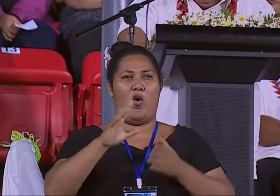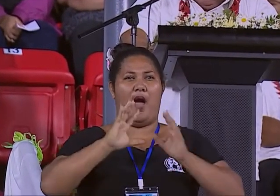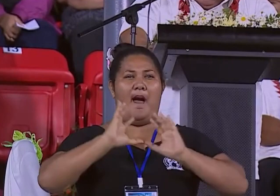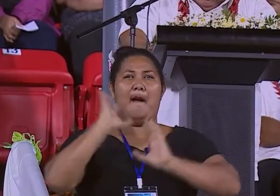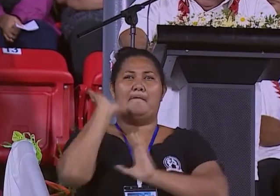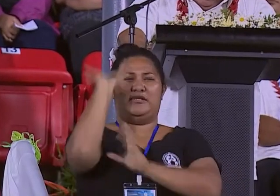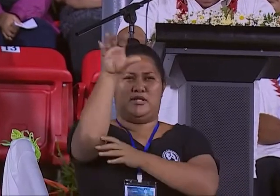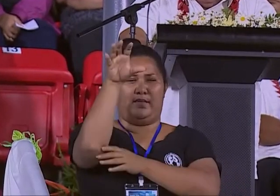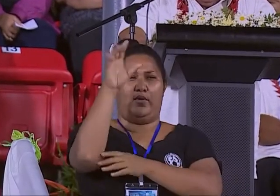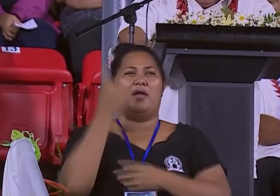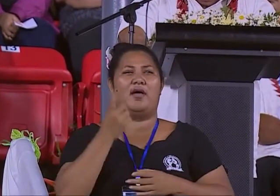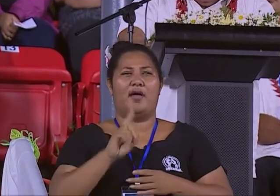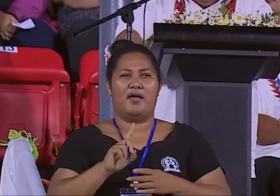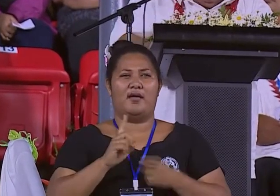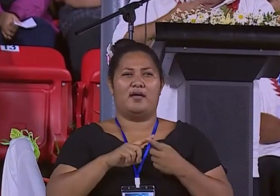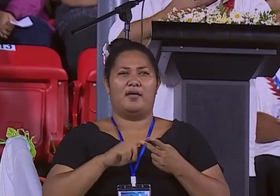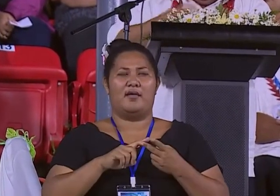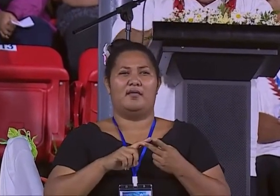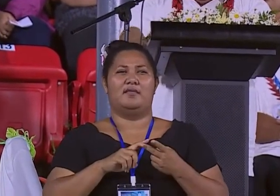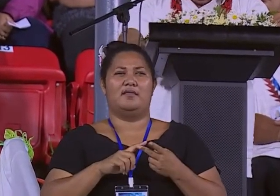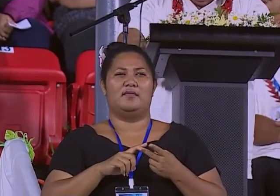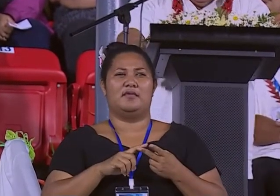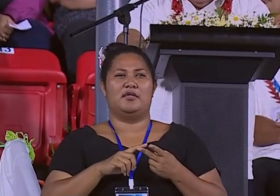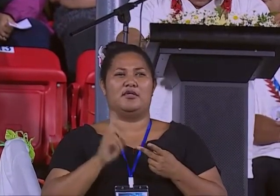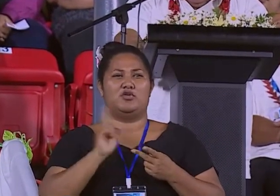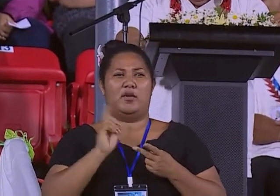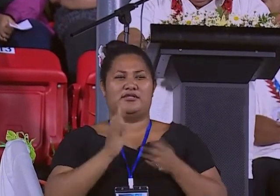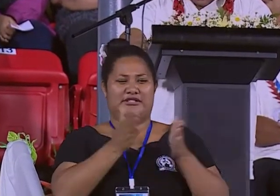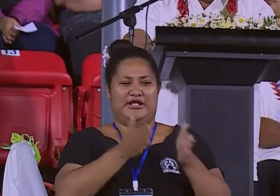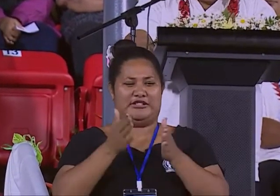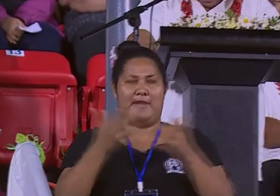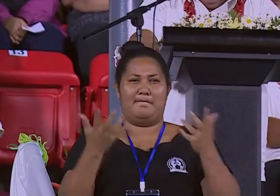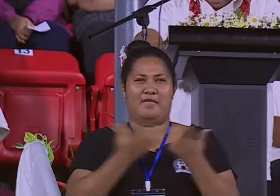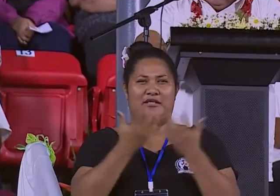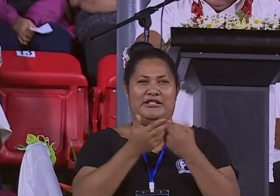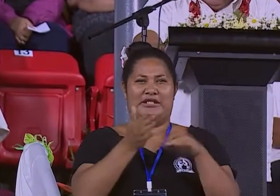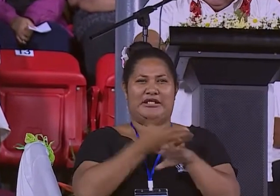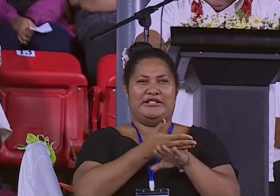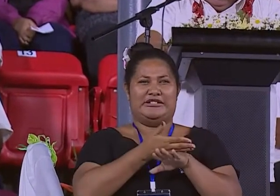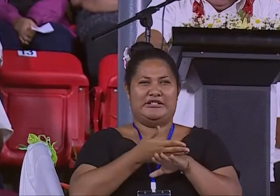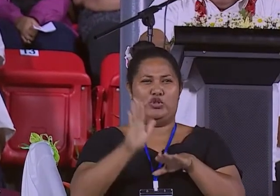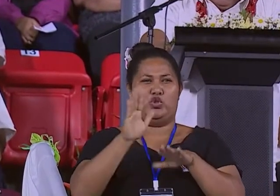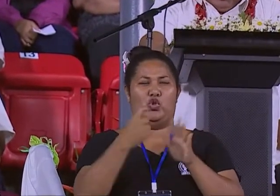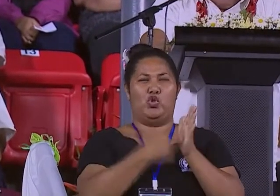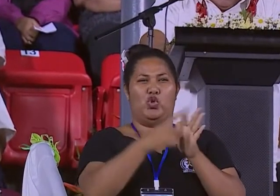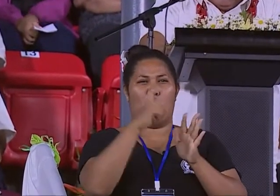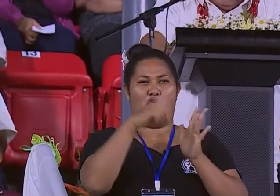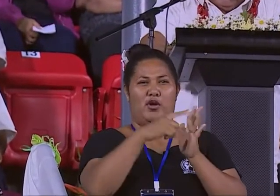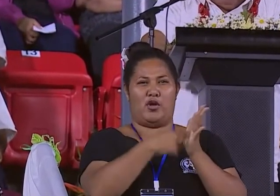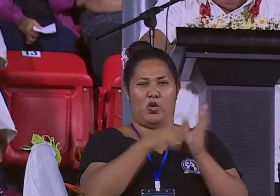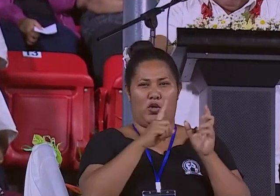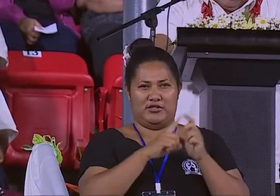discipline for basketball and the potential to set many new